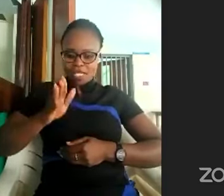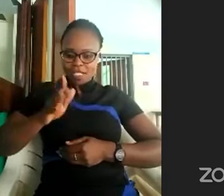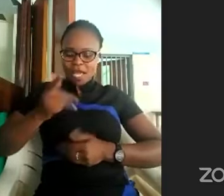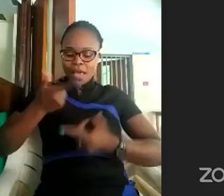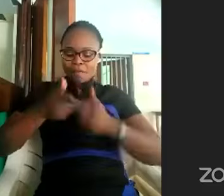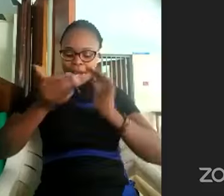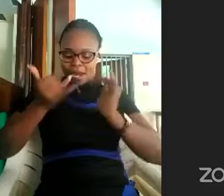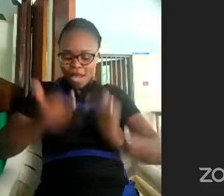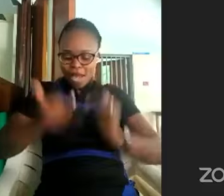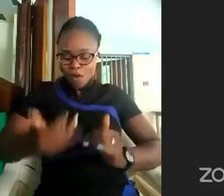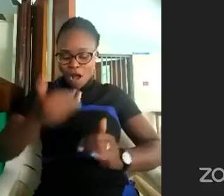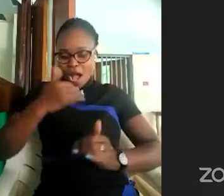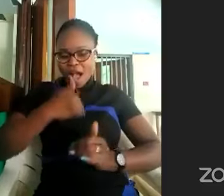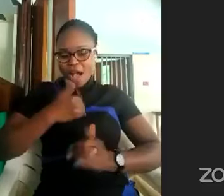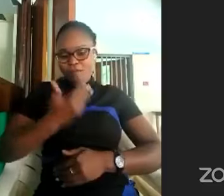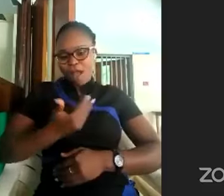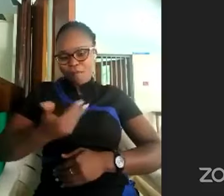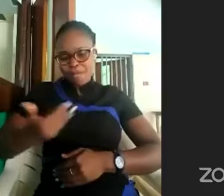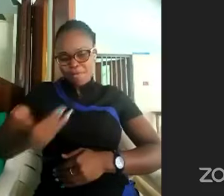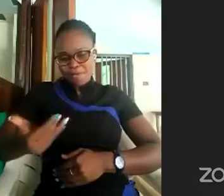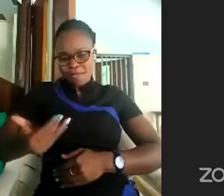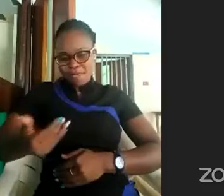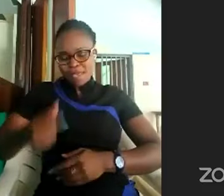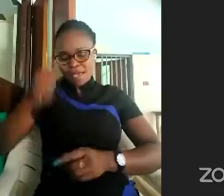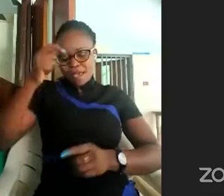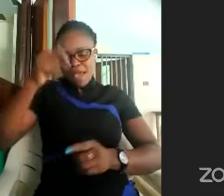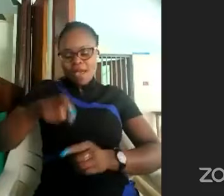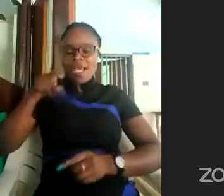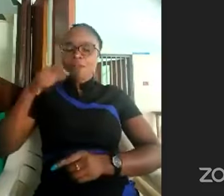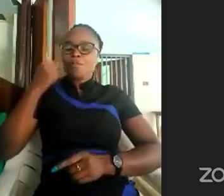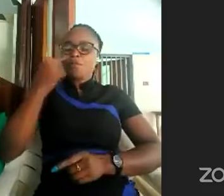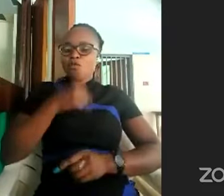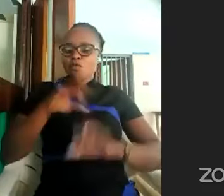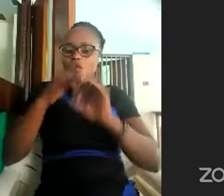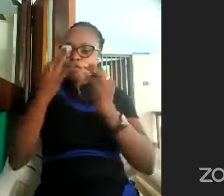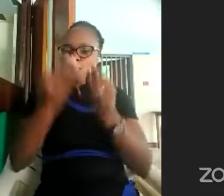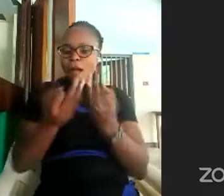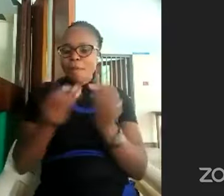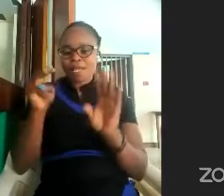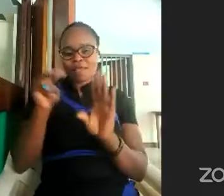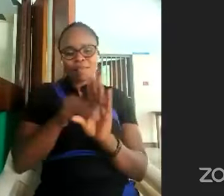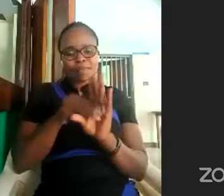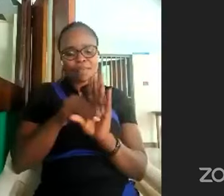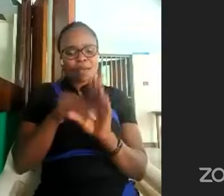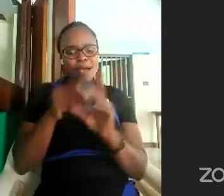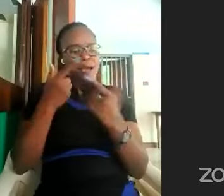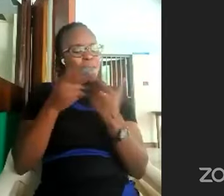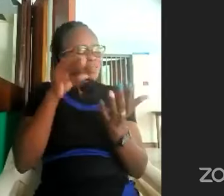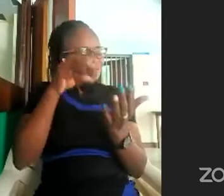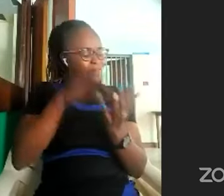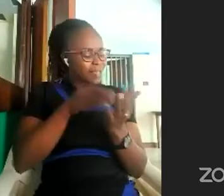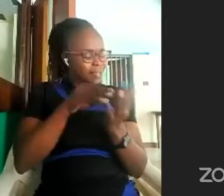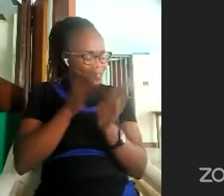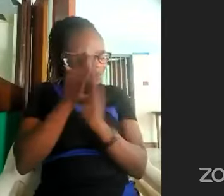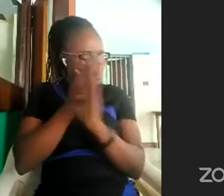So she was in denial, but this case in a future, like nobody wants to talk about it because apparently